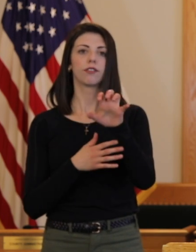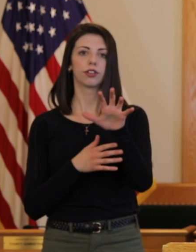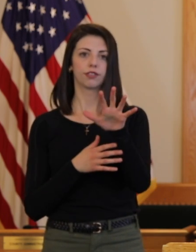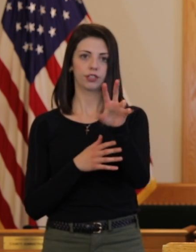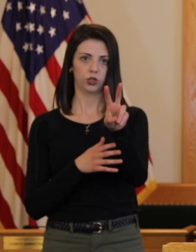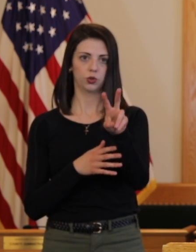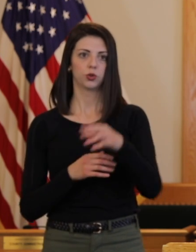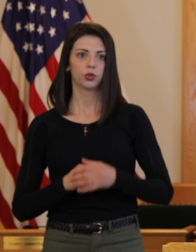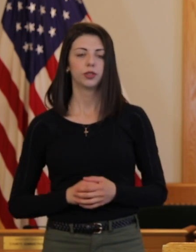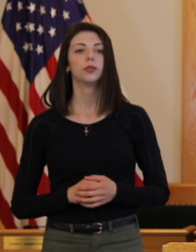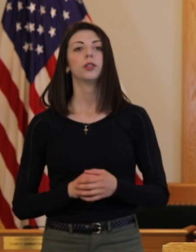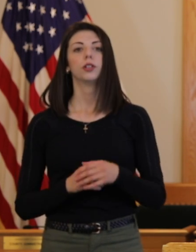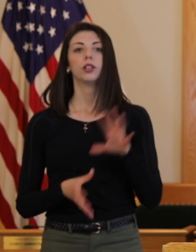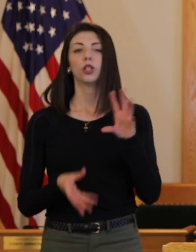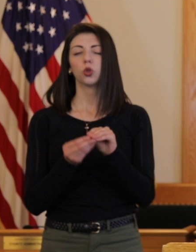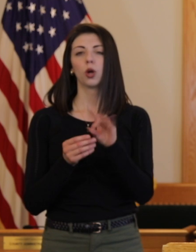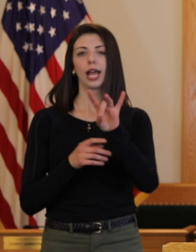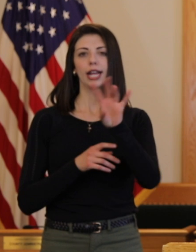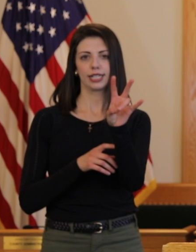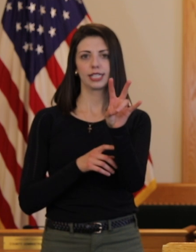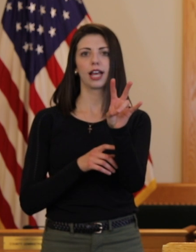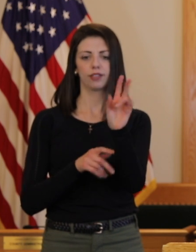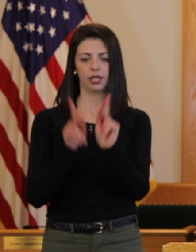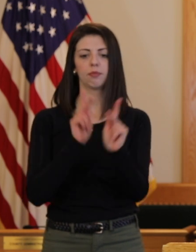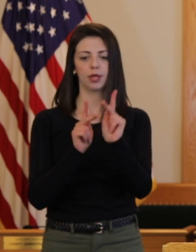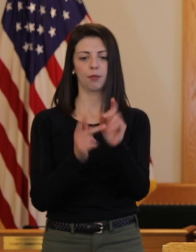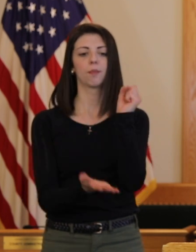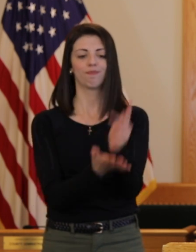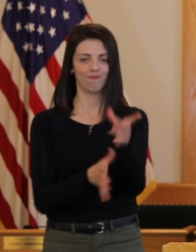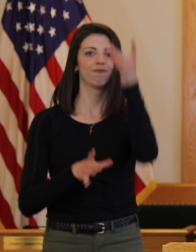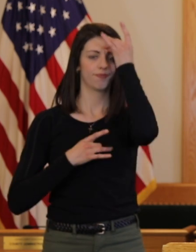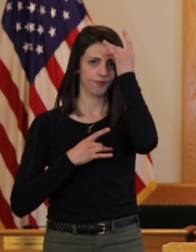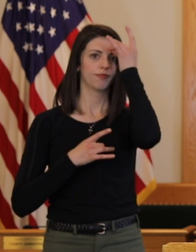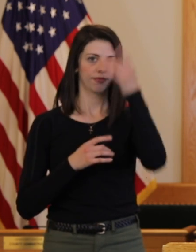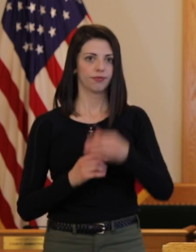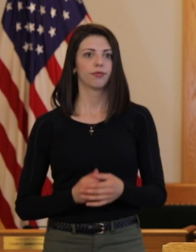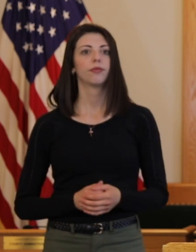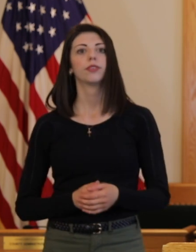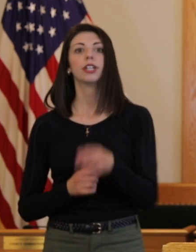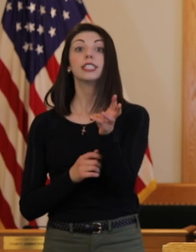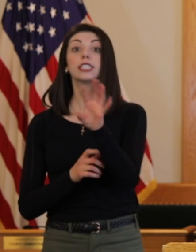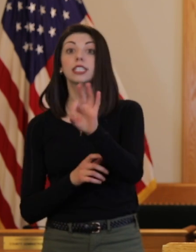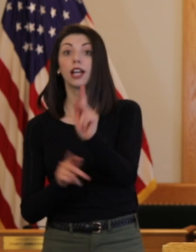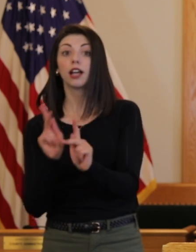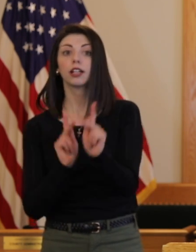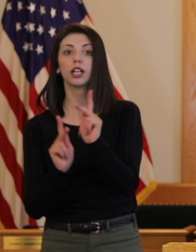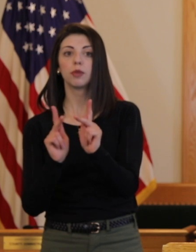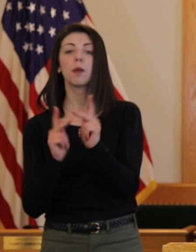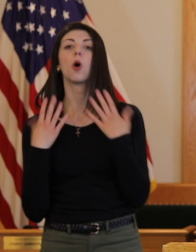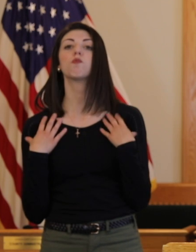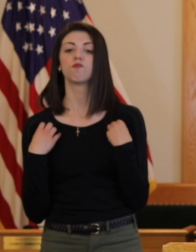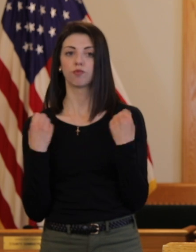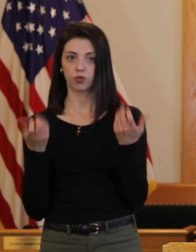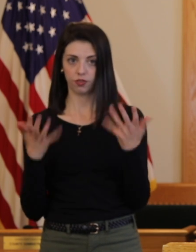3,552. We've had a total of 87 residents test positive for COVID-19, and we have 69 residents that are